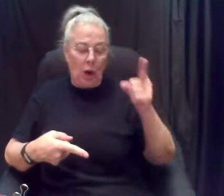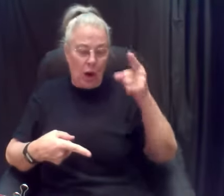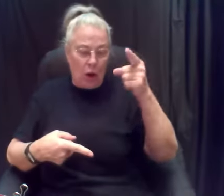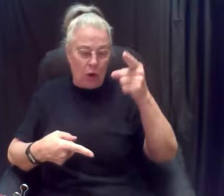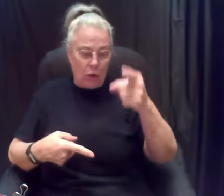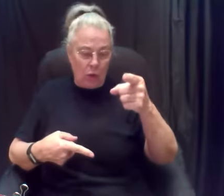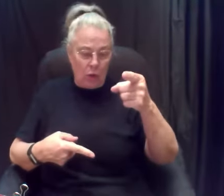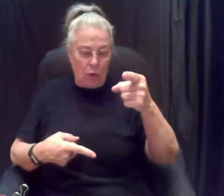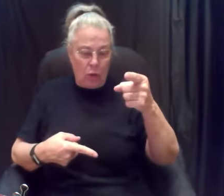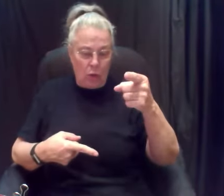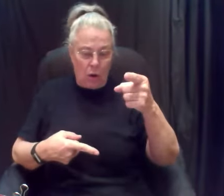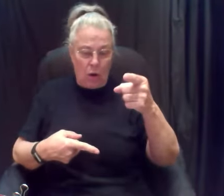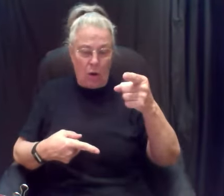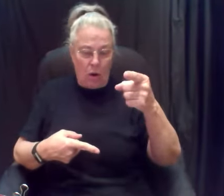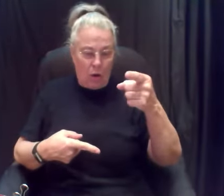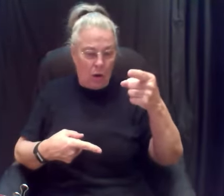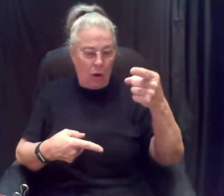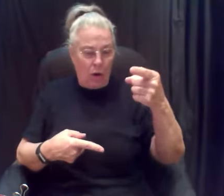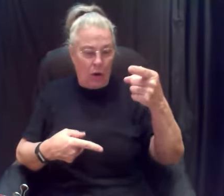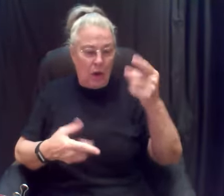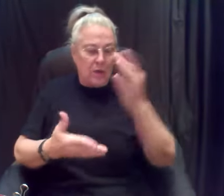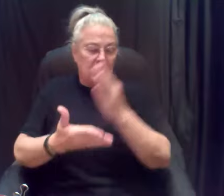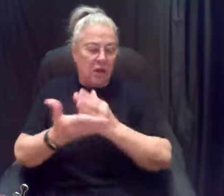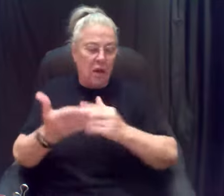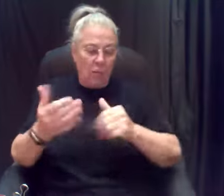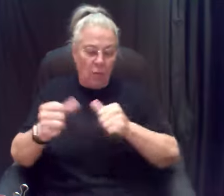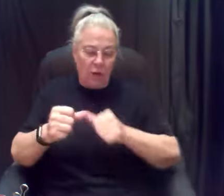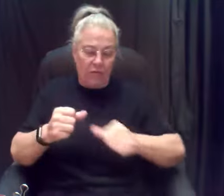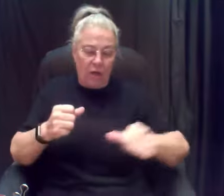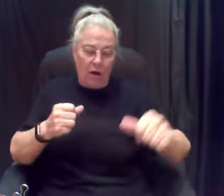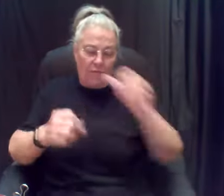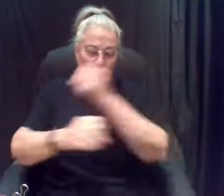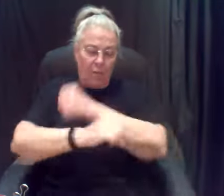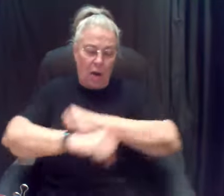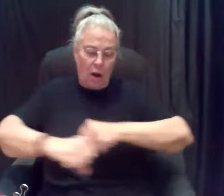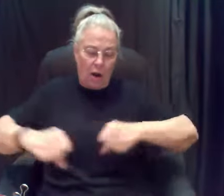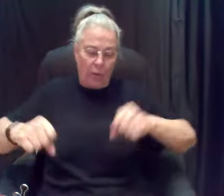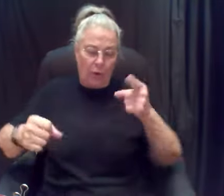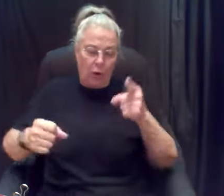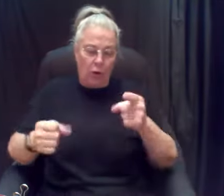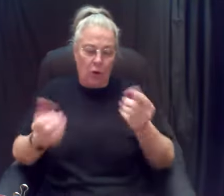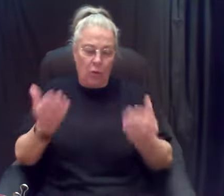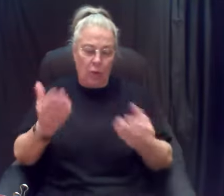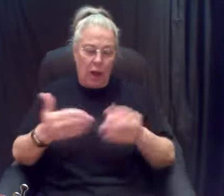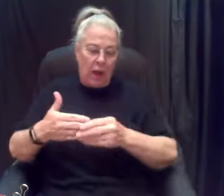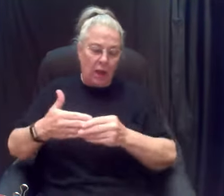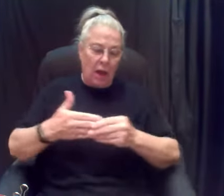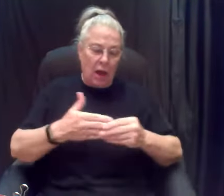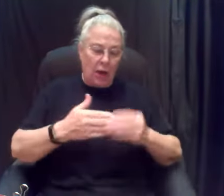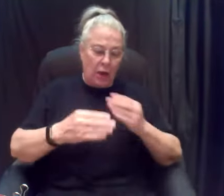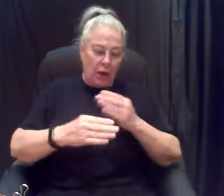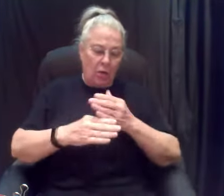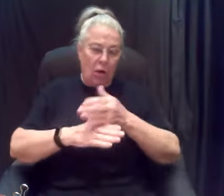where you are. Someone far from harbor you may guide across